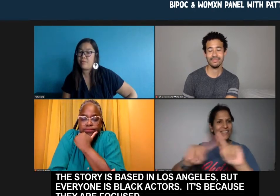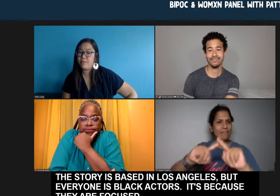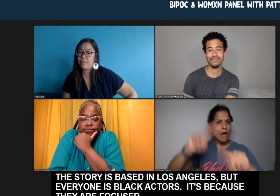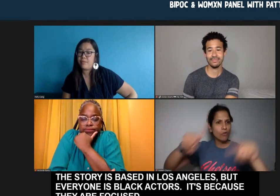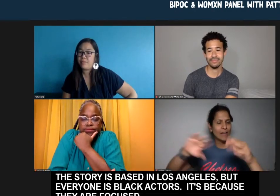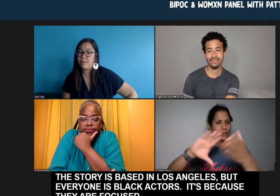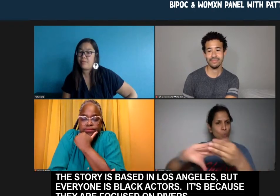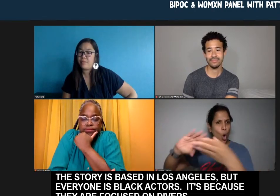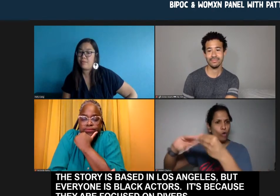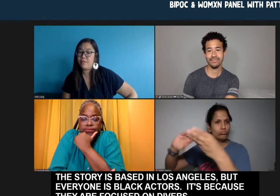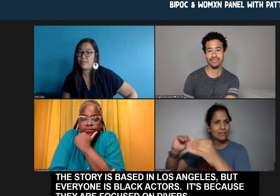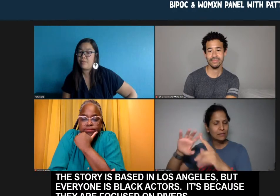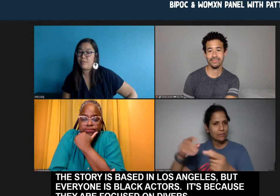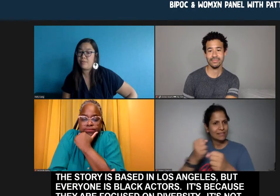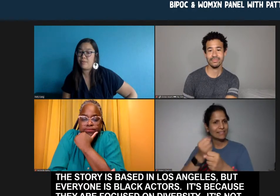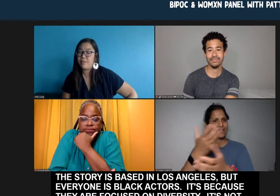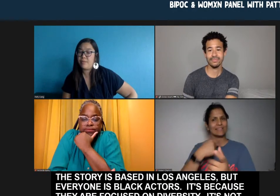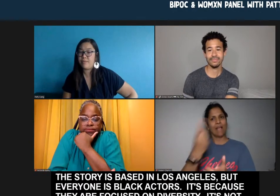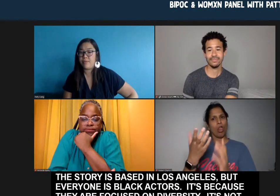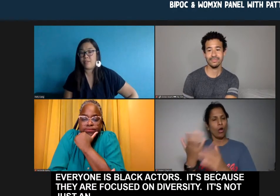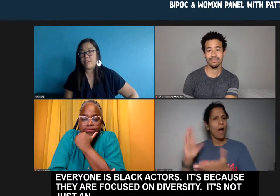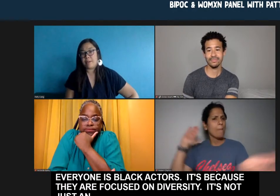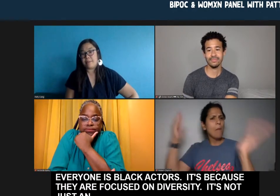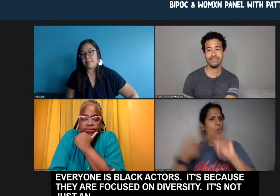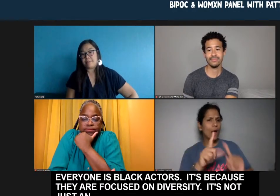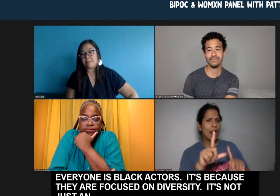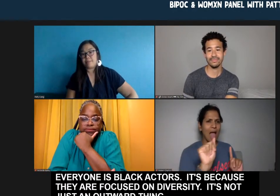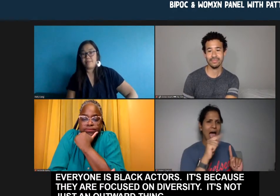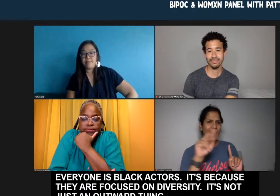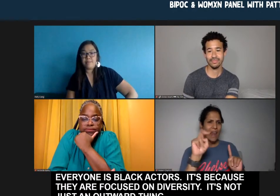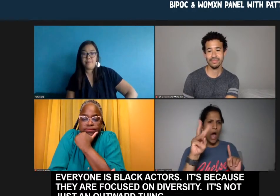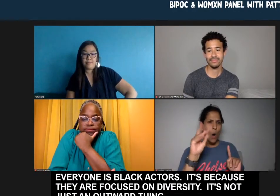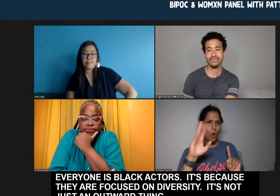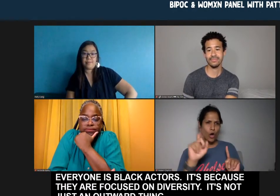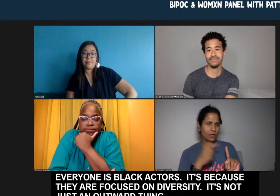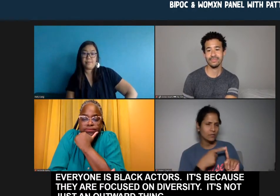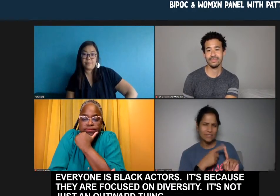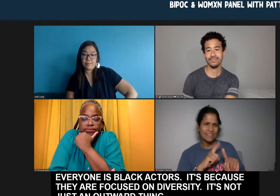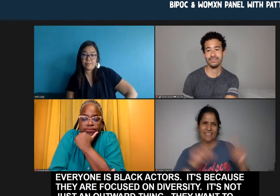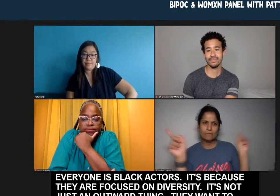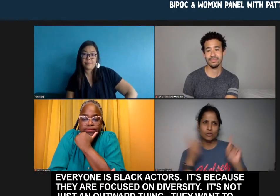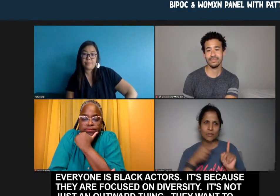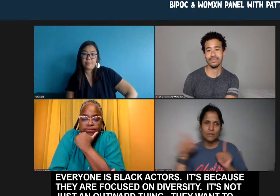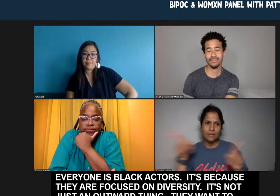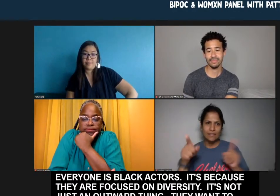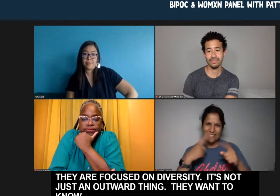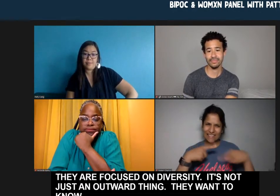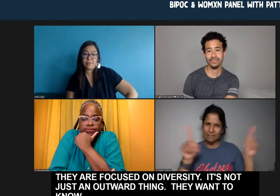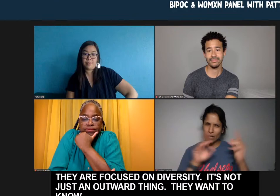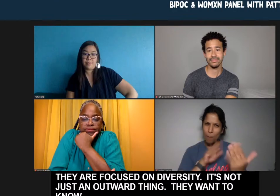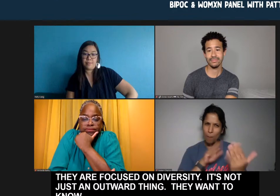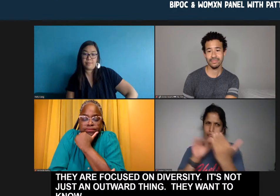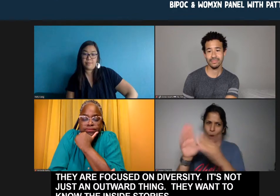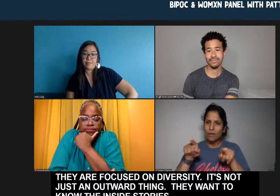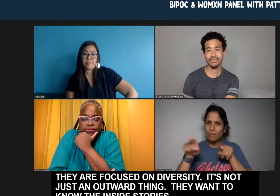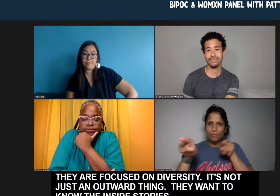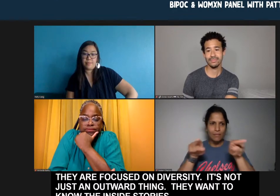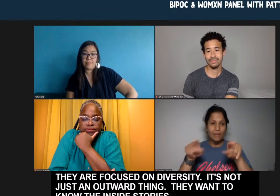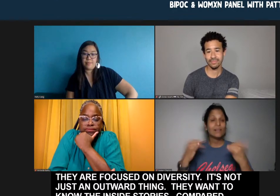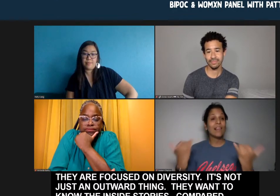just an outward thing. It's they want to know the inside stories. Compared to LA and the network, it's just different.